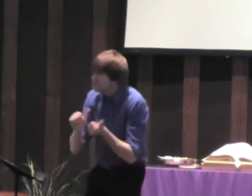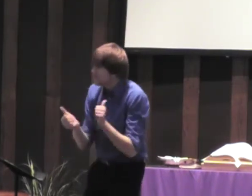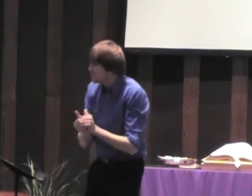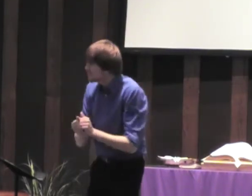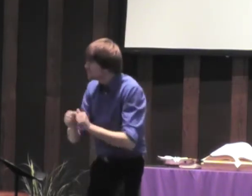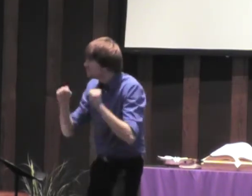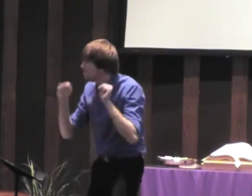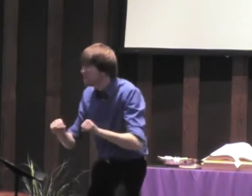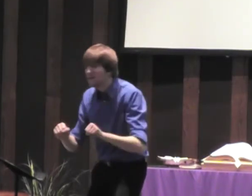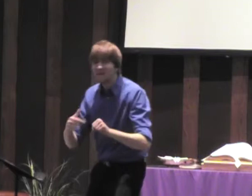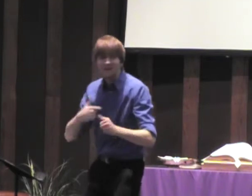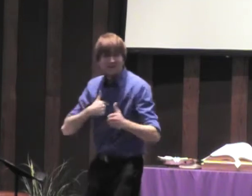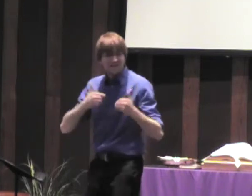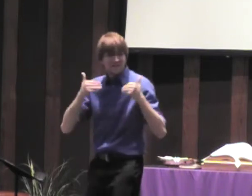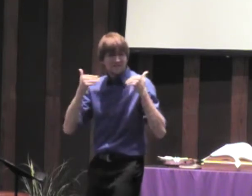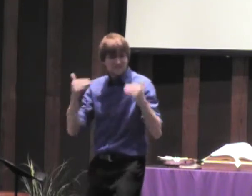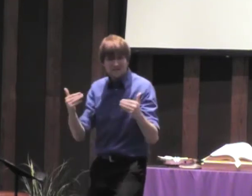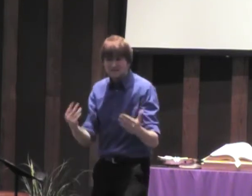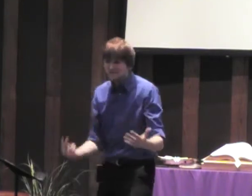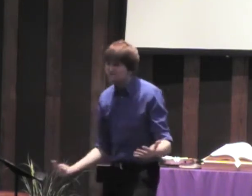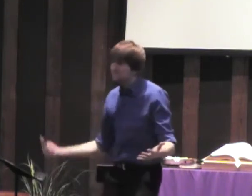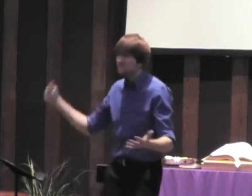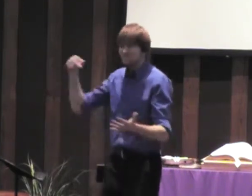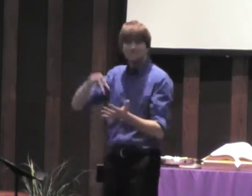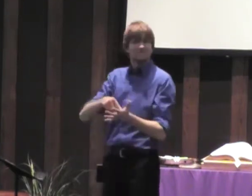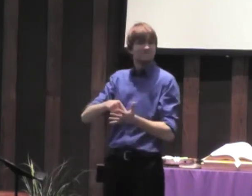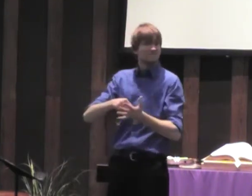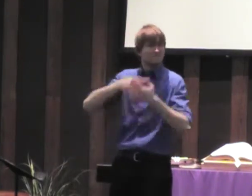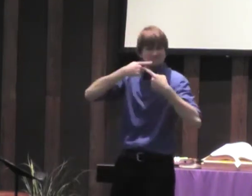I felt like I could change.